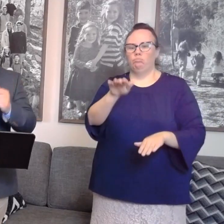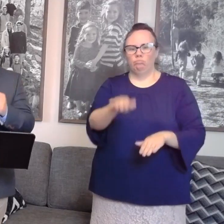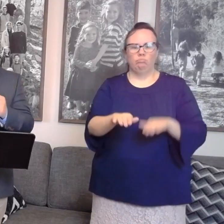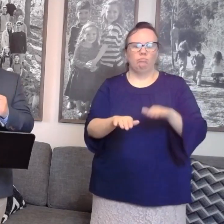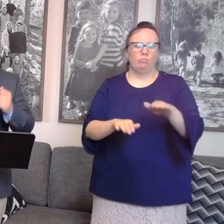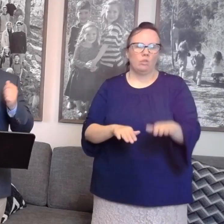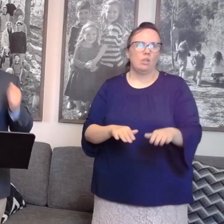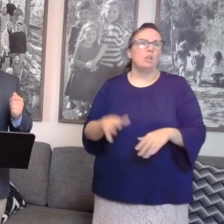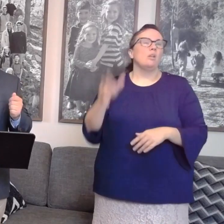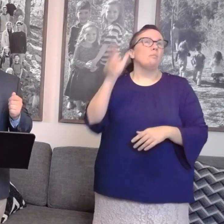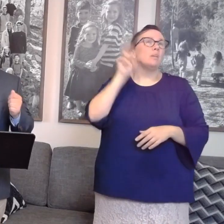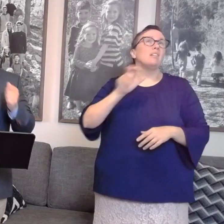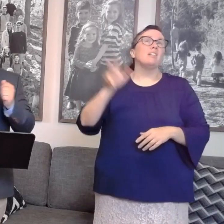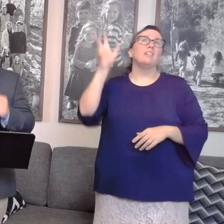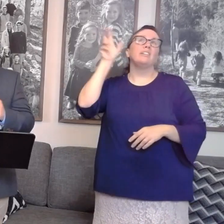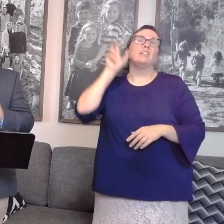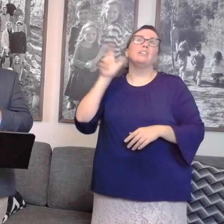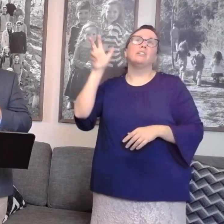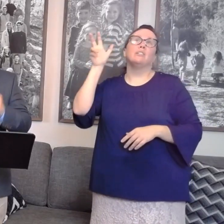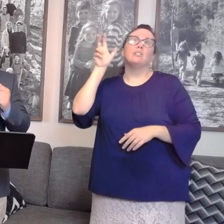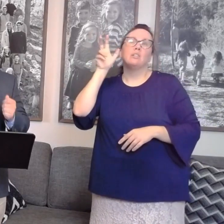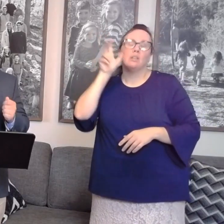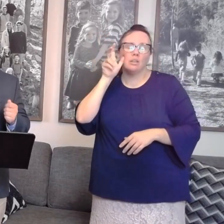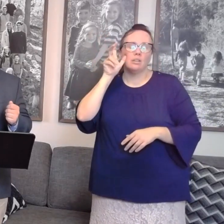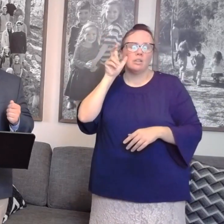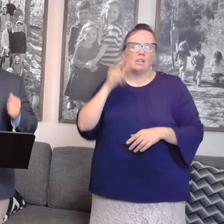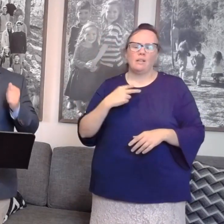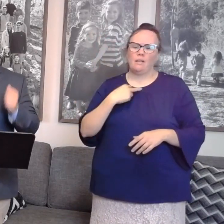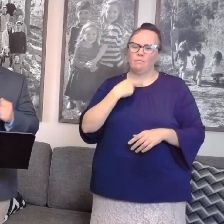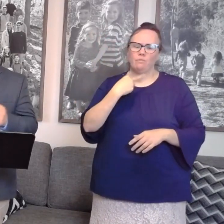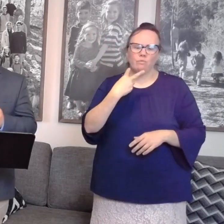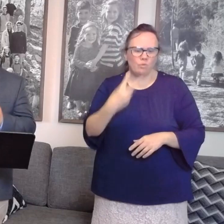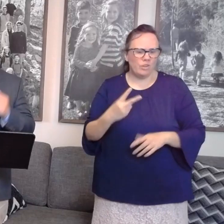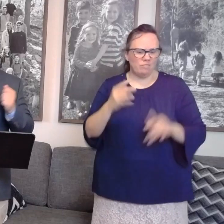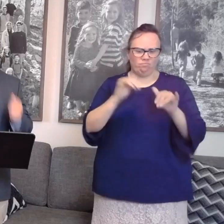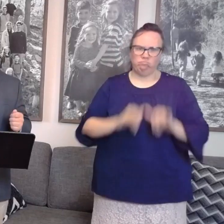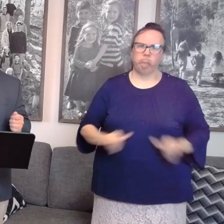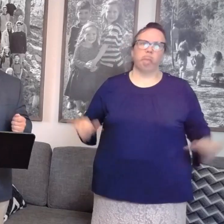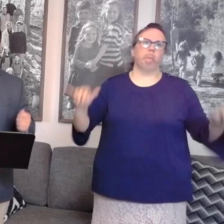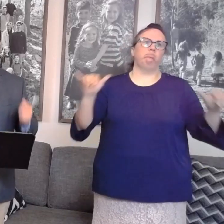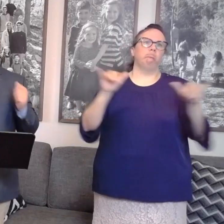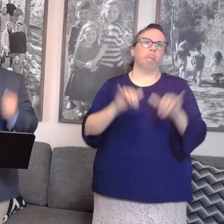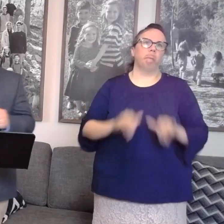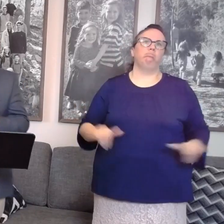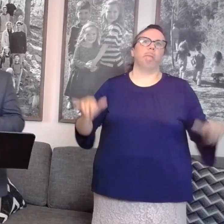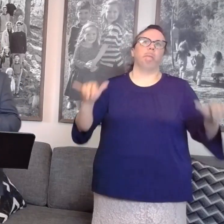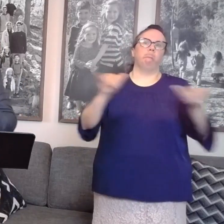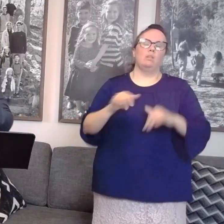if you've been hearing the same old voice tell the same old lies,